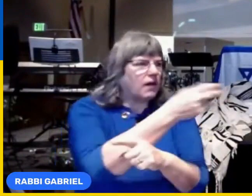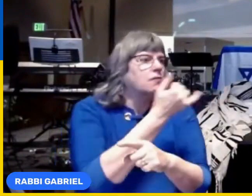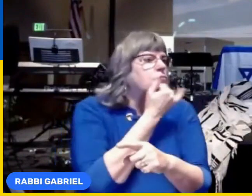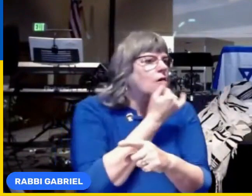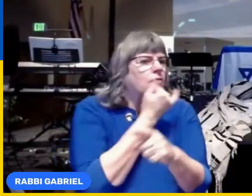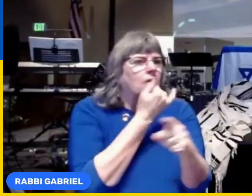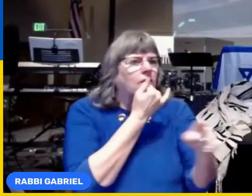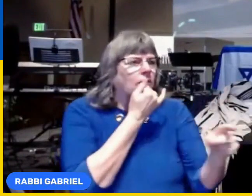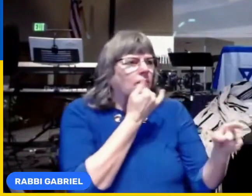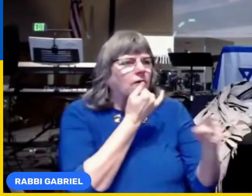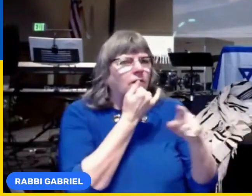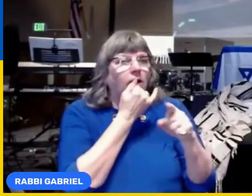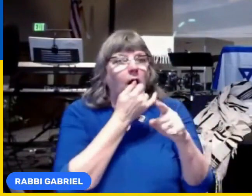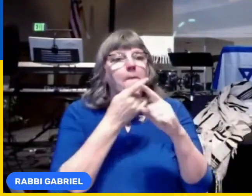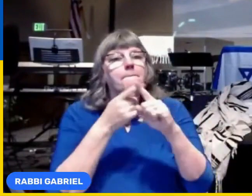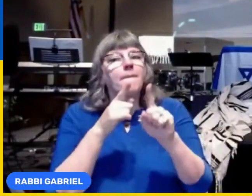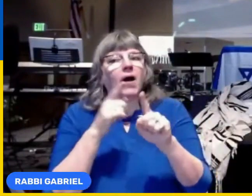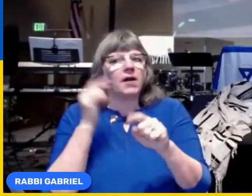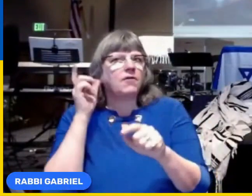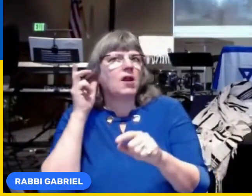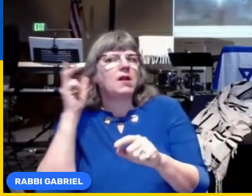choices.